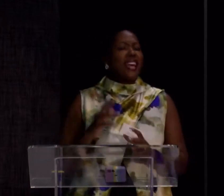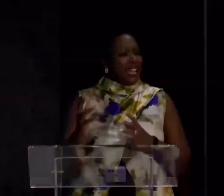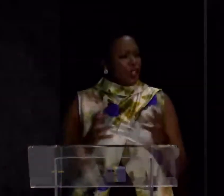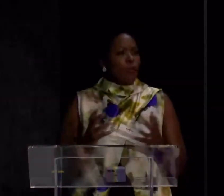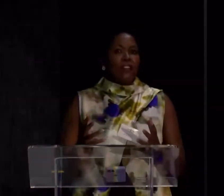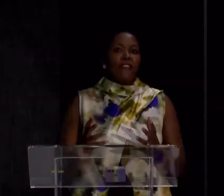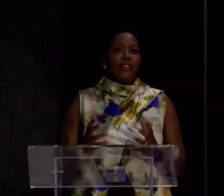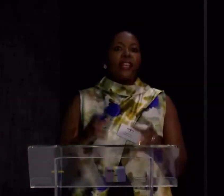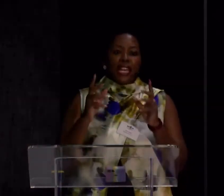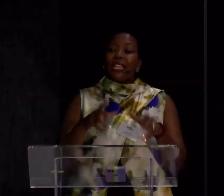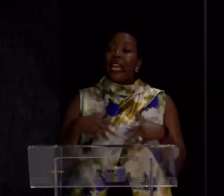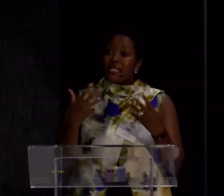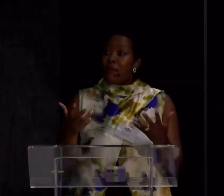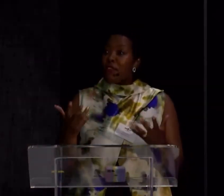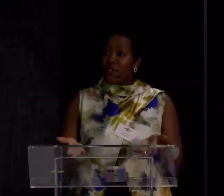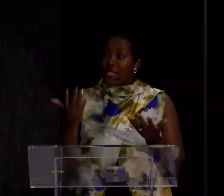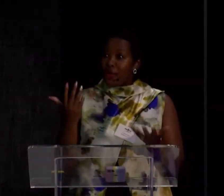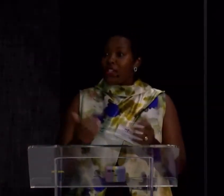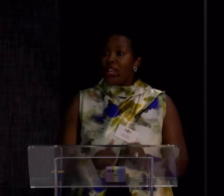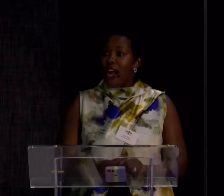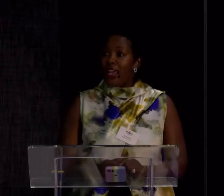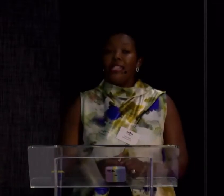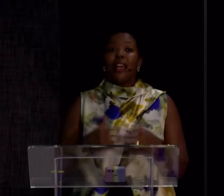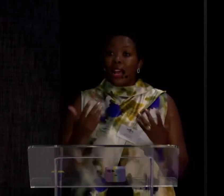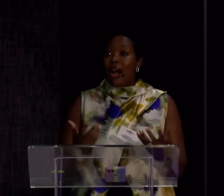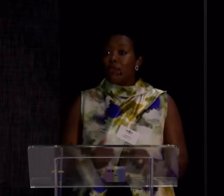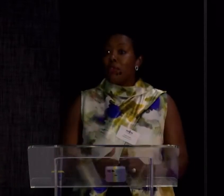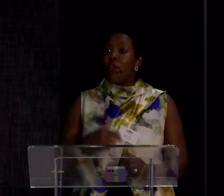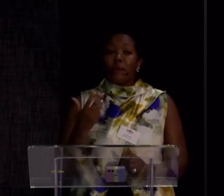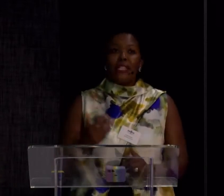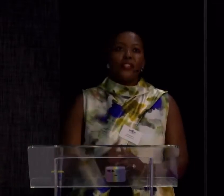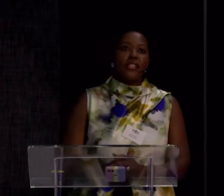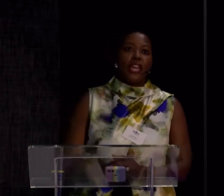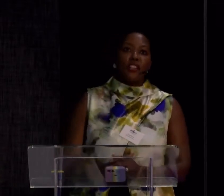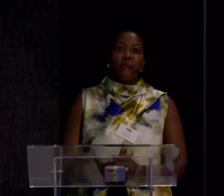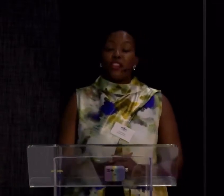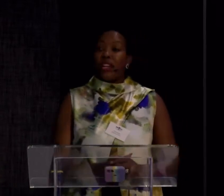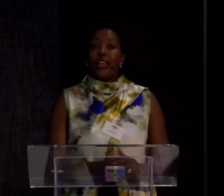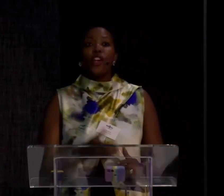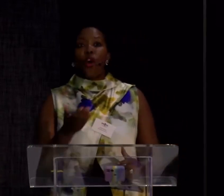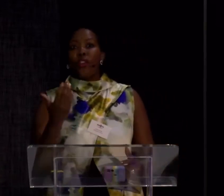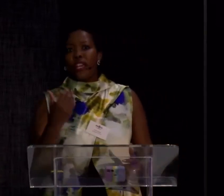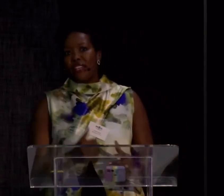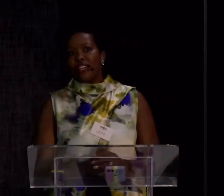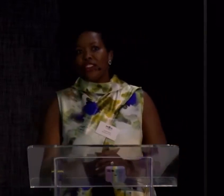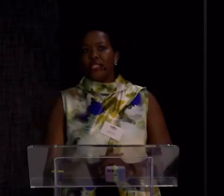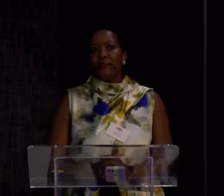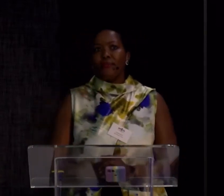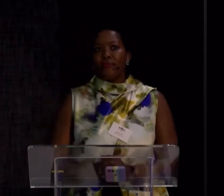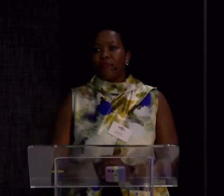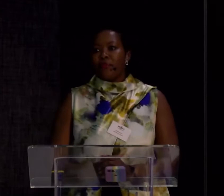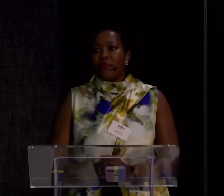consequences that we might face in case some of the risks that we're actually highlighting come to the fore, they actually materialize or they even